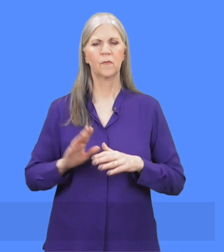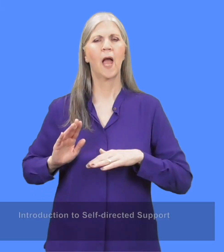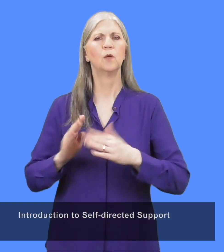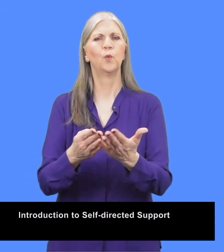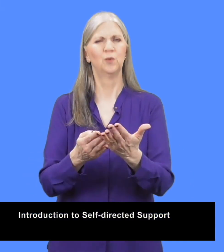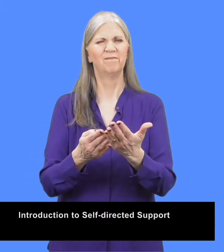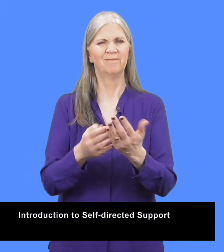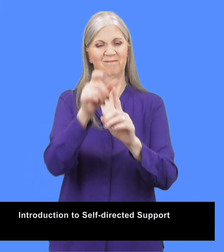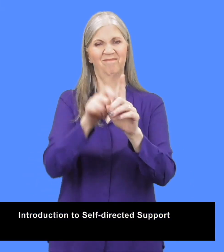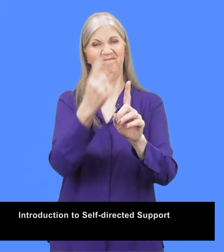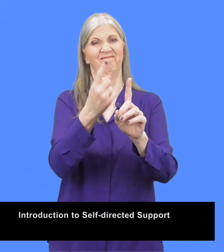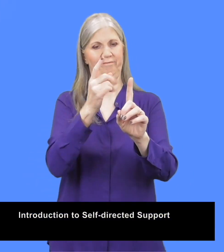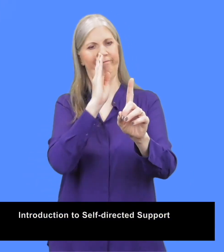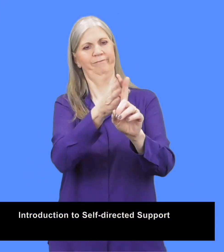Introduction to self-directed support.